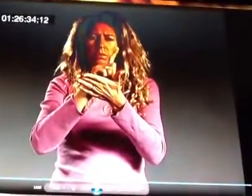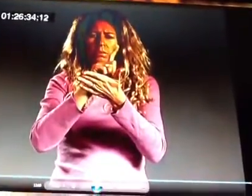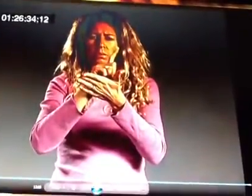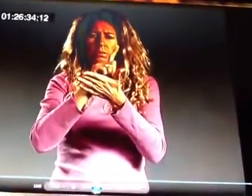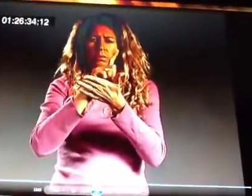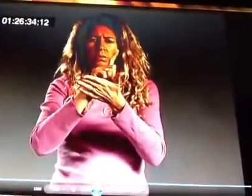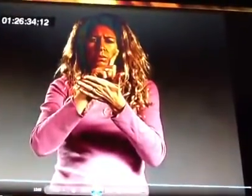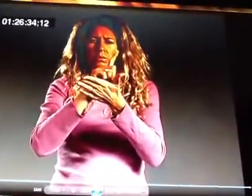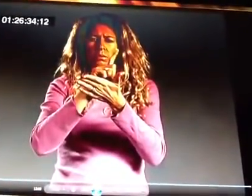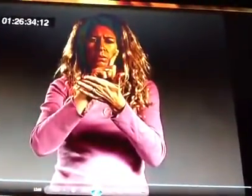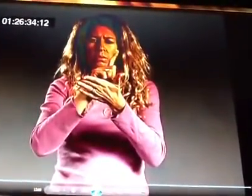it already had grown in really well.